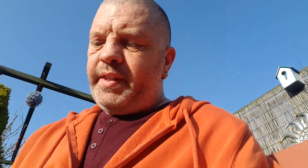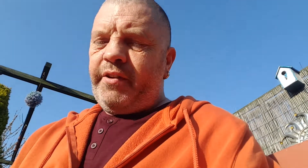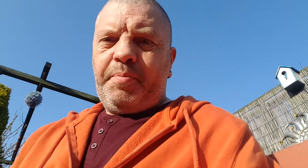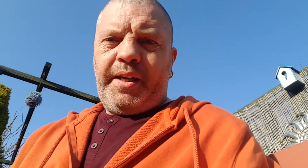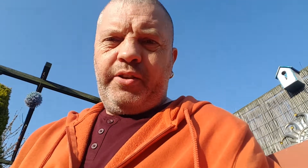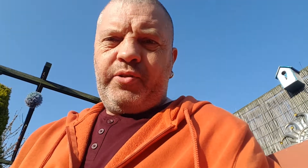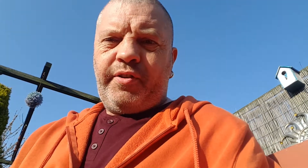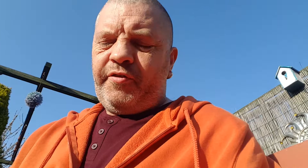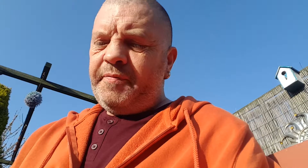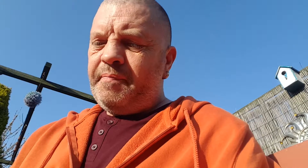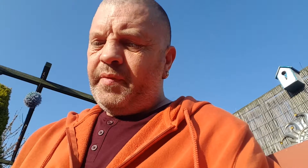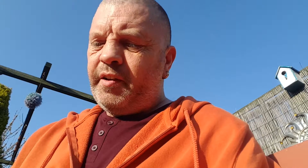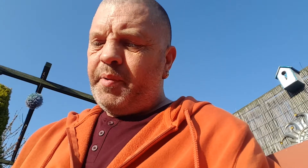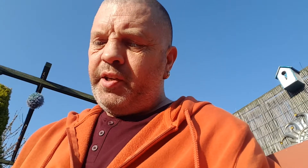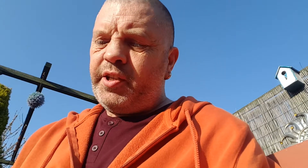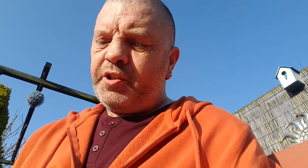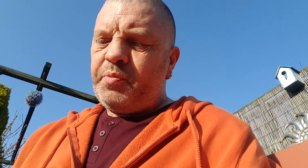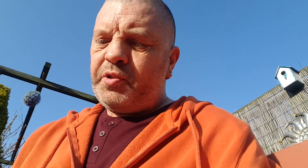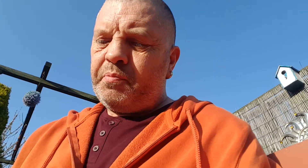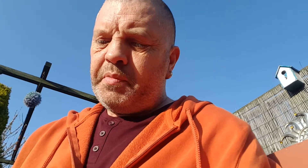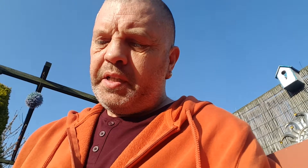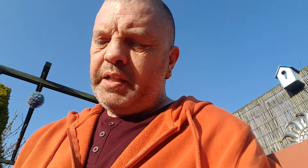They're a bit elusive. I've been in touch with